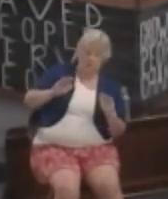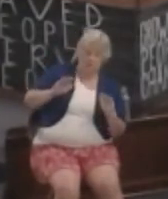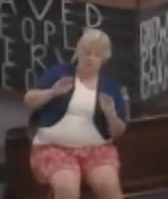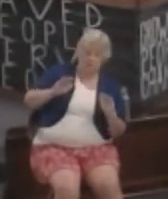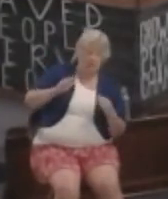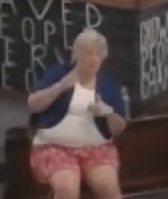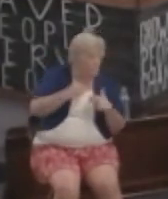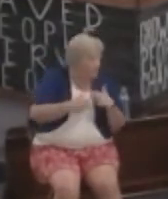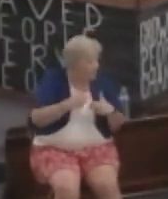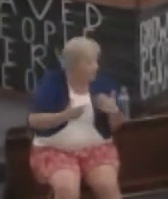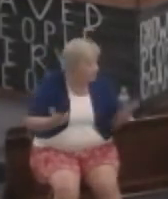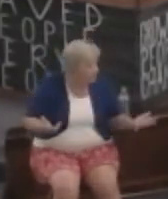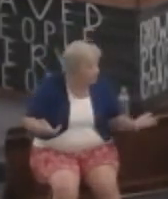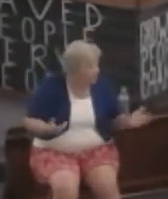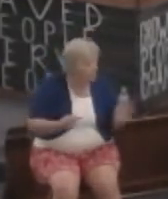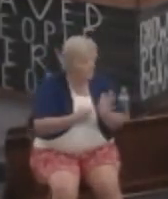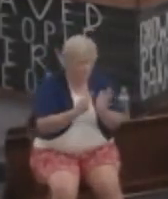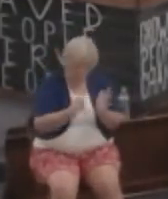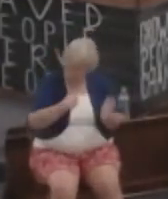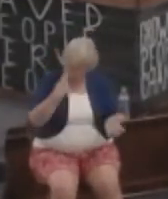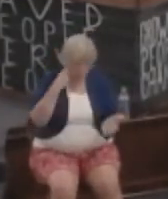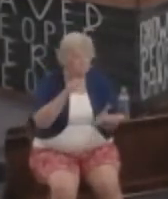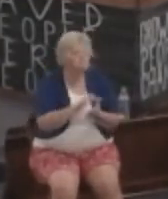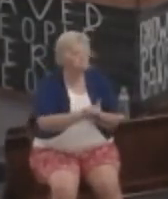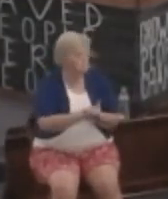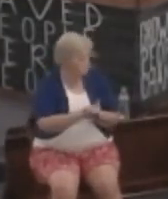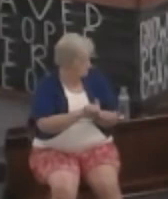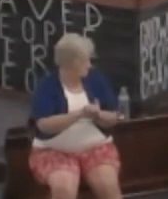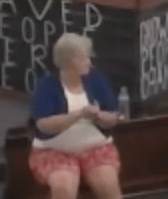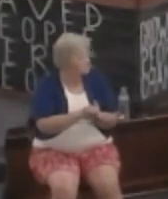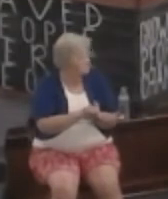The problem is sometimes we believe it.